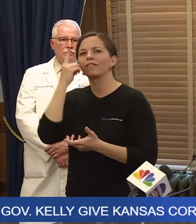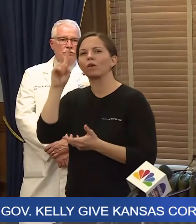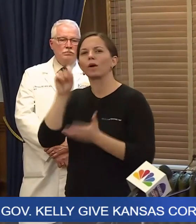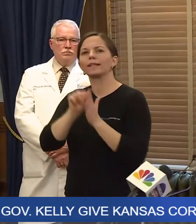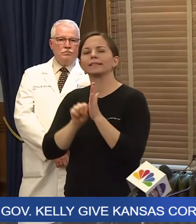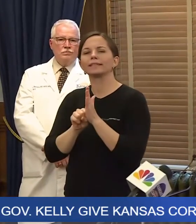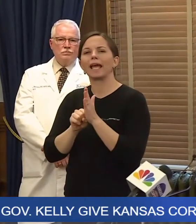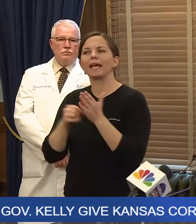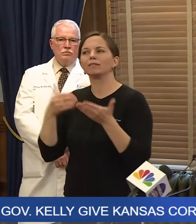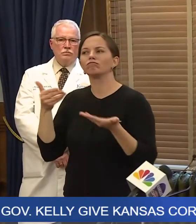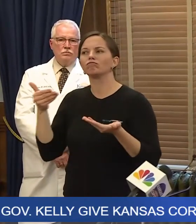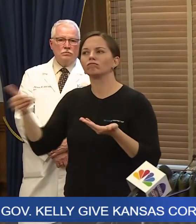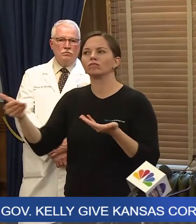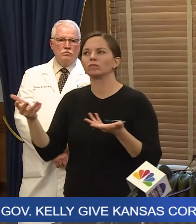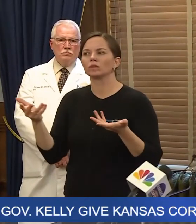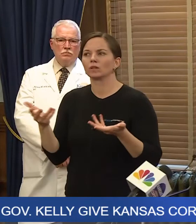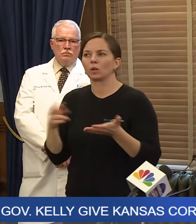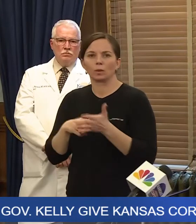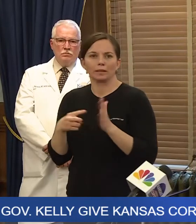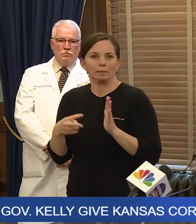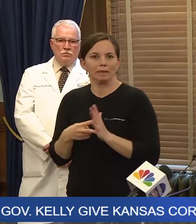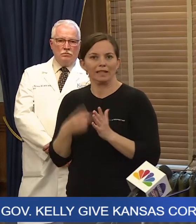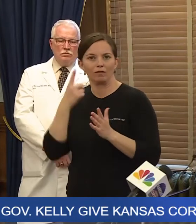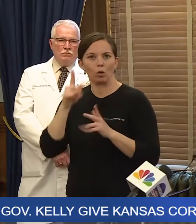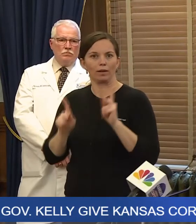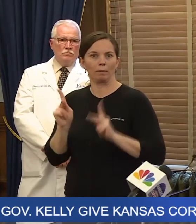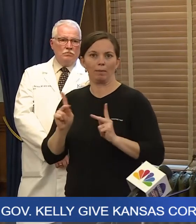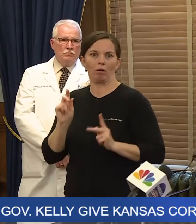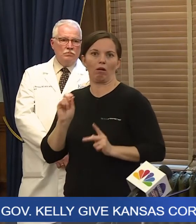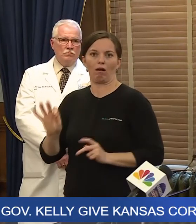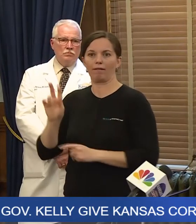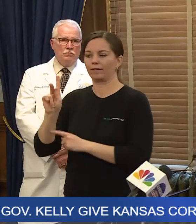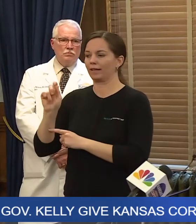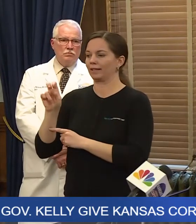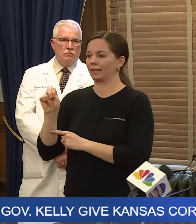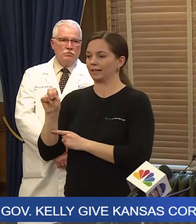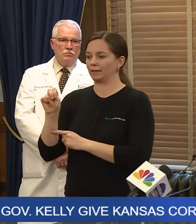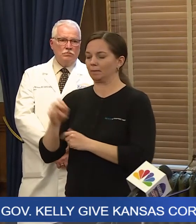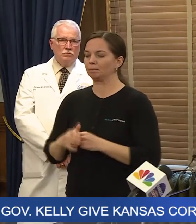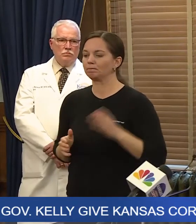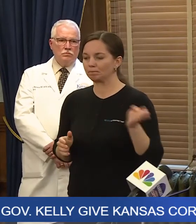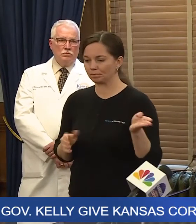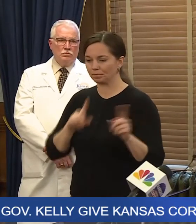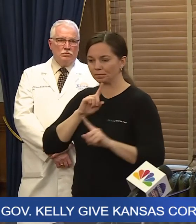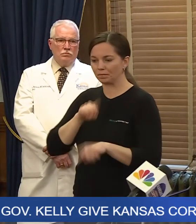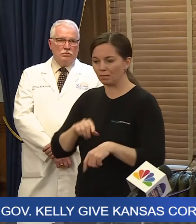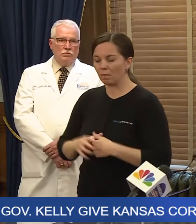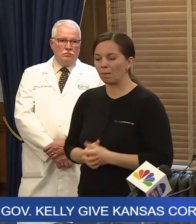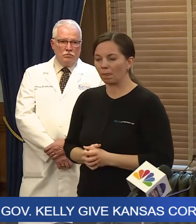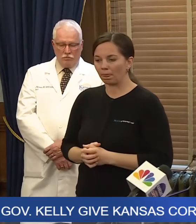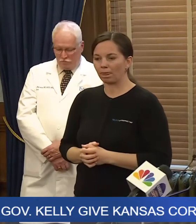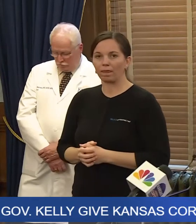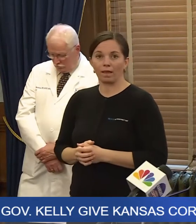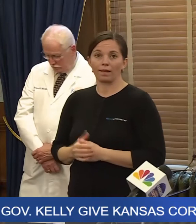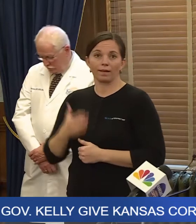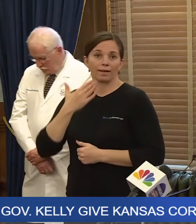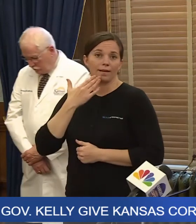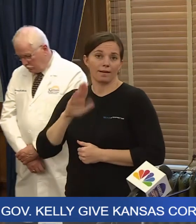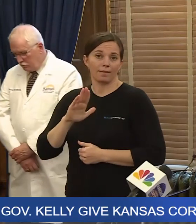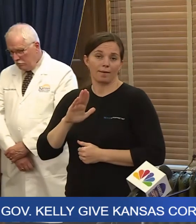forward? What would that, where would that leave people? It will leave us in a really bad